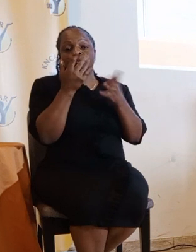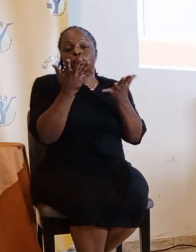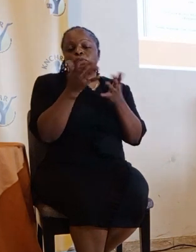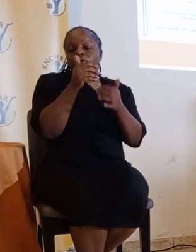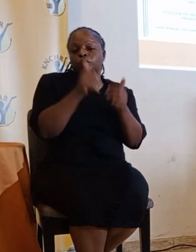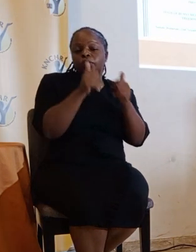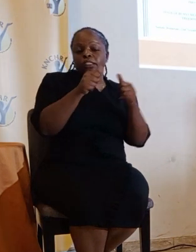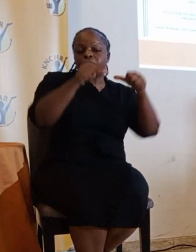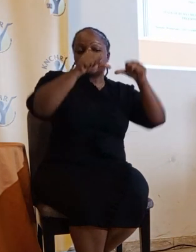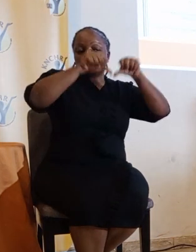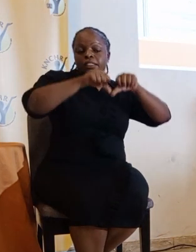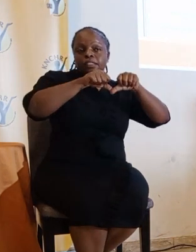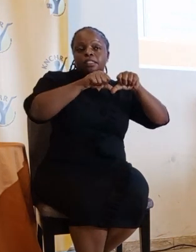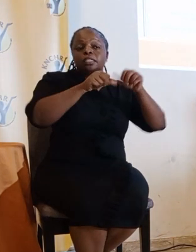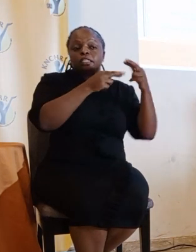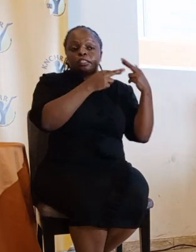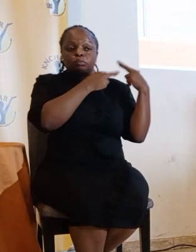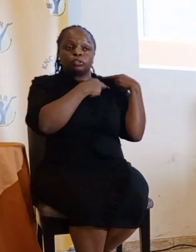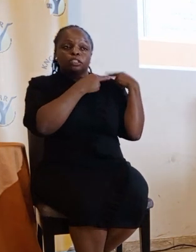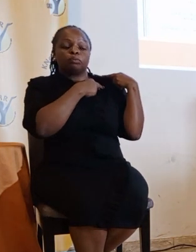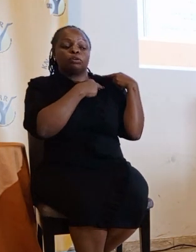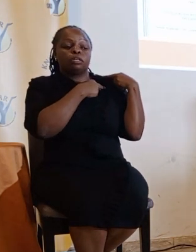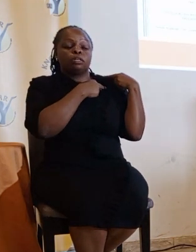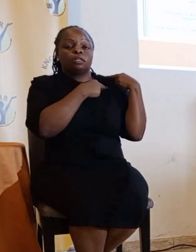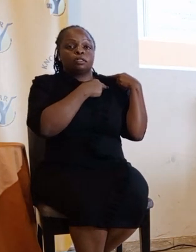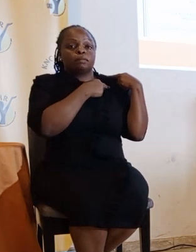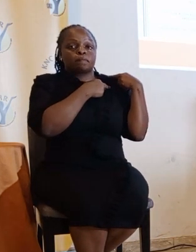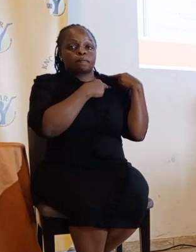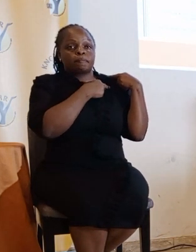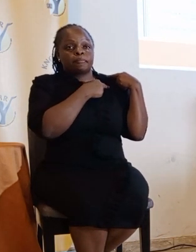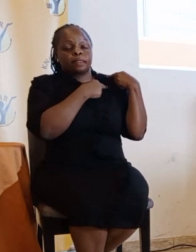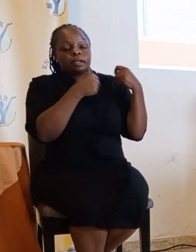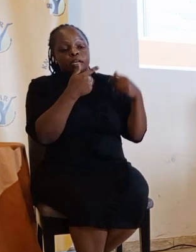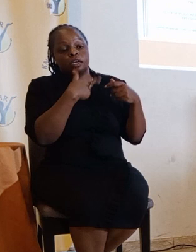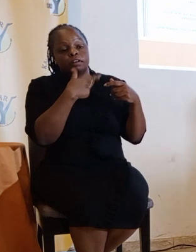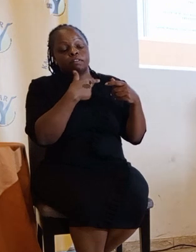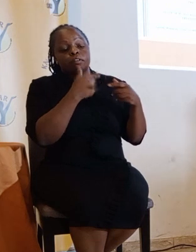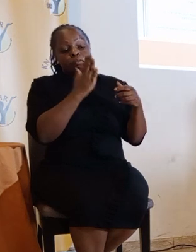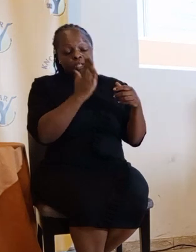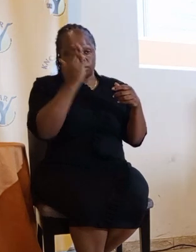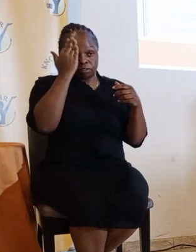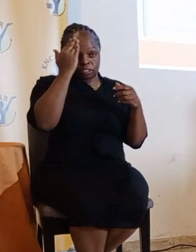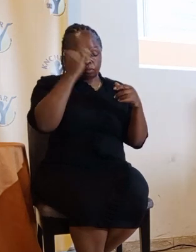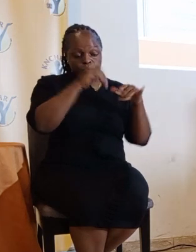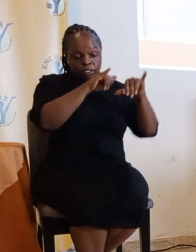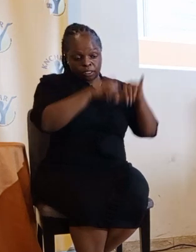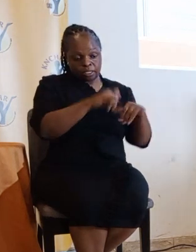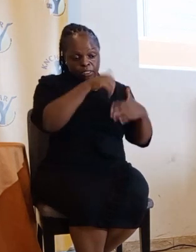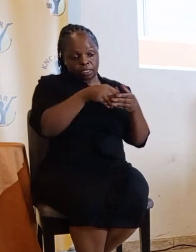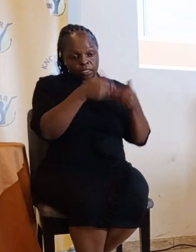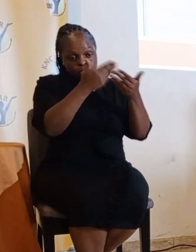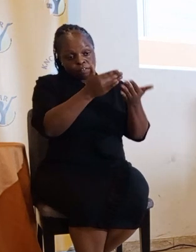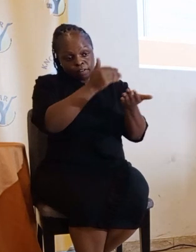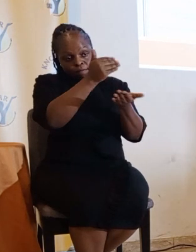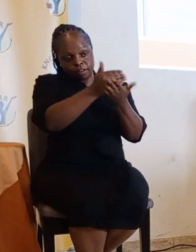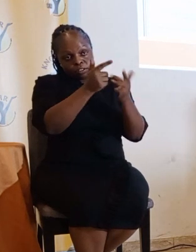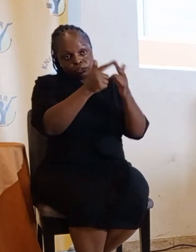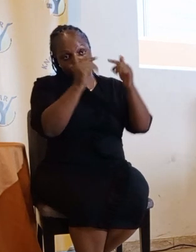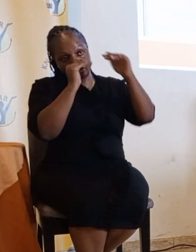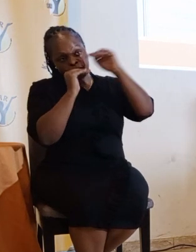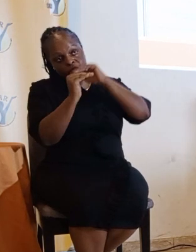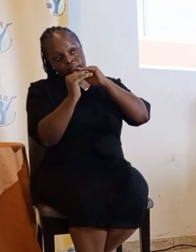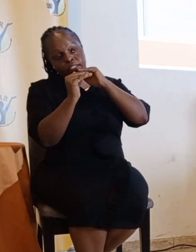state agency will be responsible, among others. There has been notable delay in disbursement of funds to